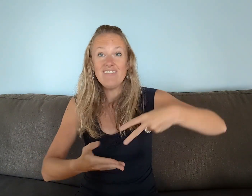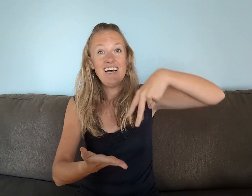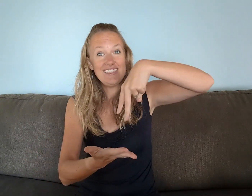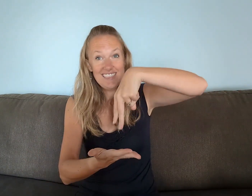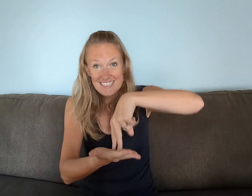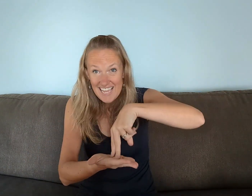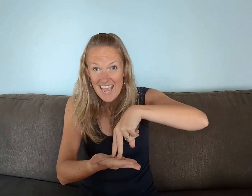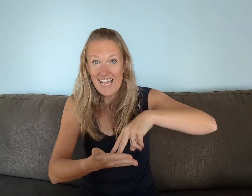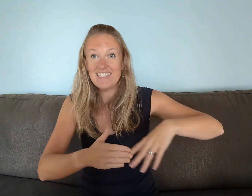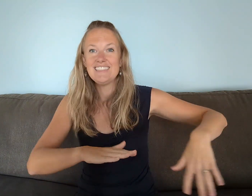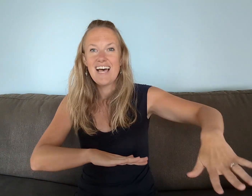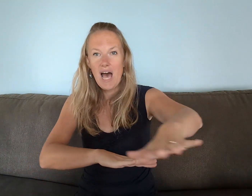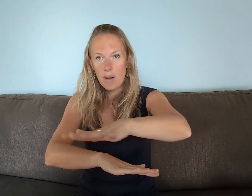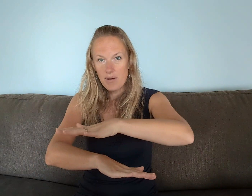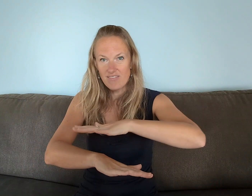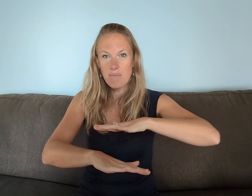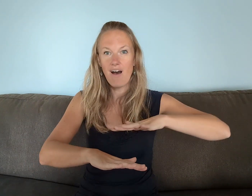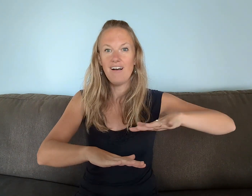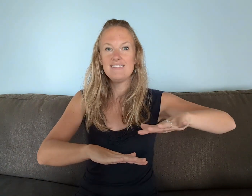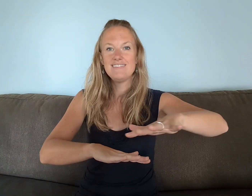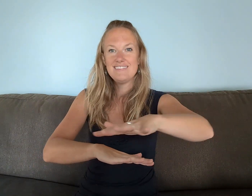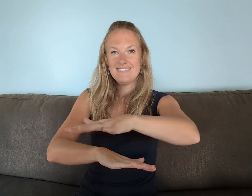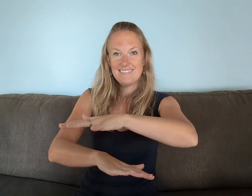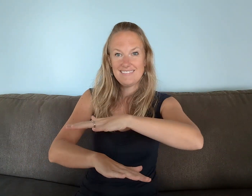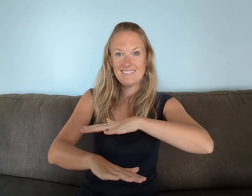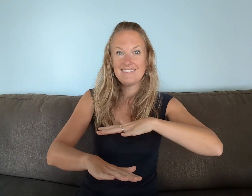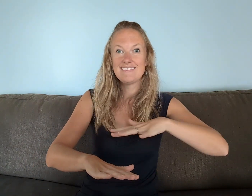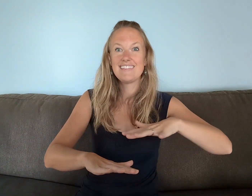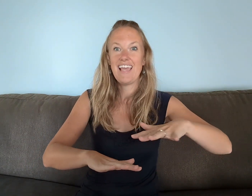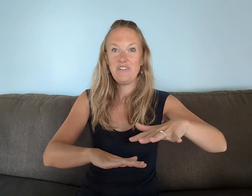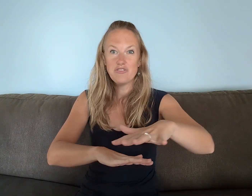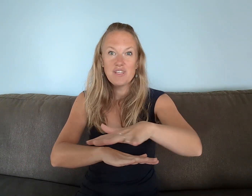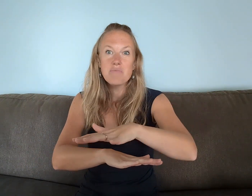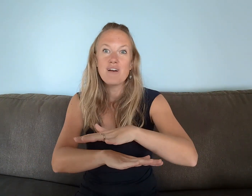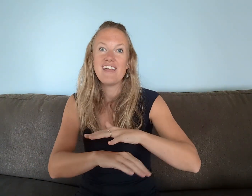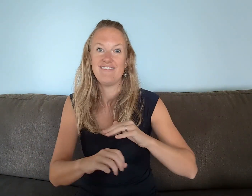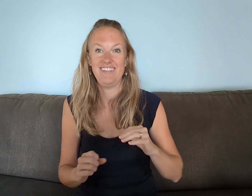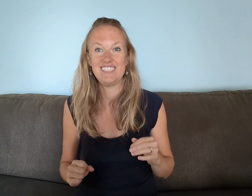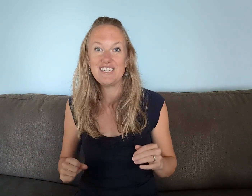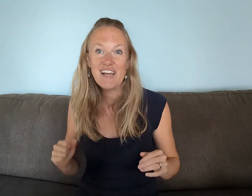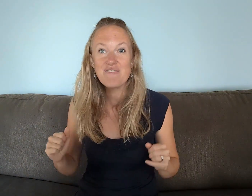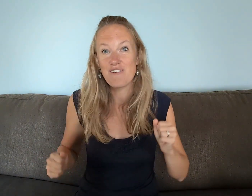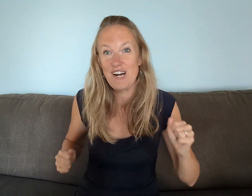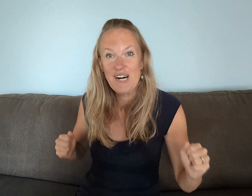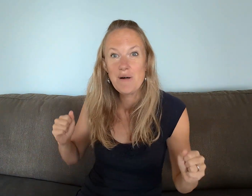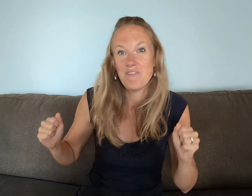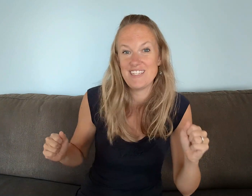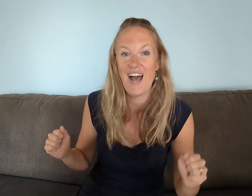name stands above them all. Okay, who's feeling brave? Let's try it from the